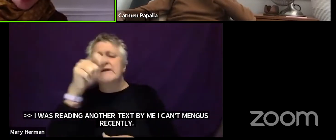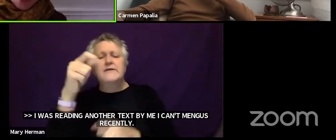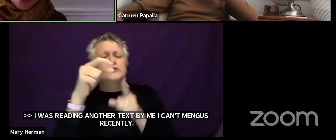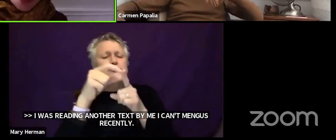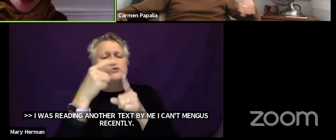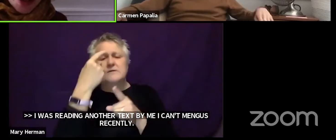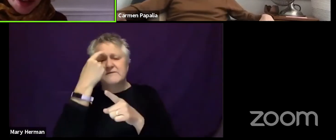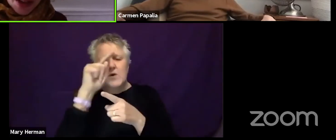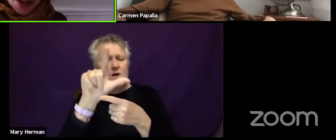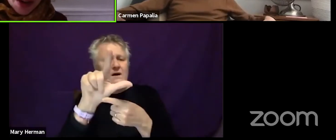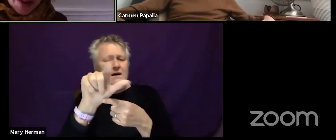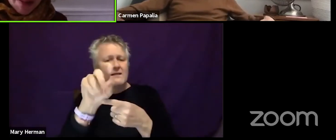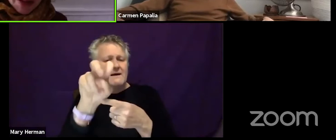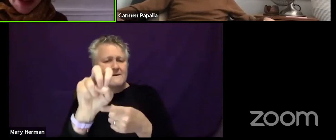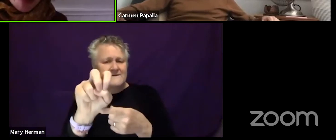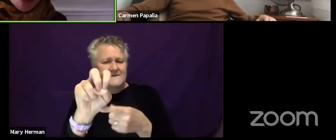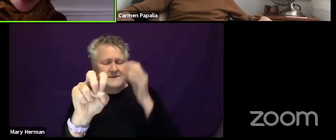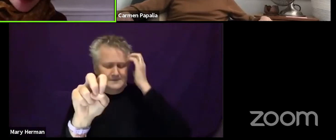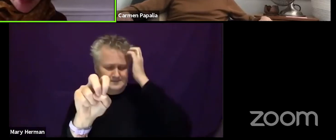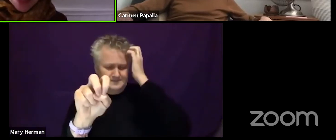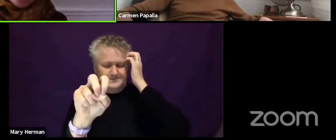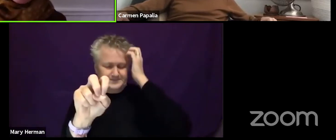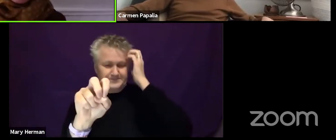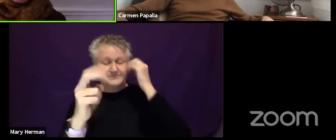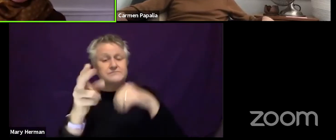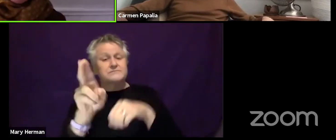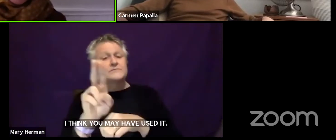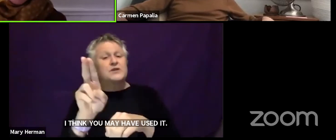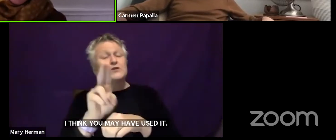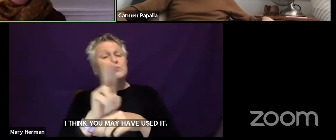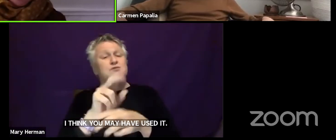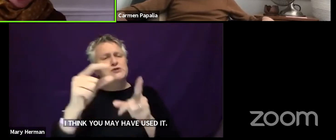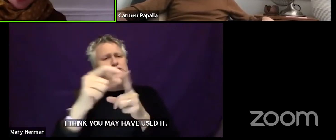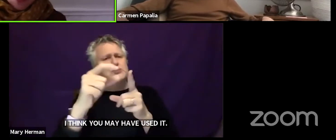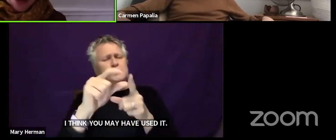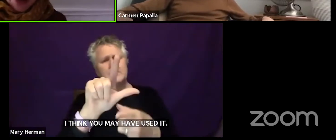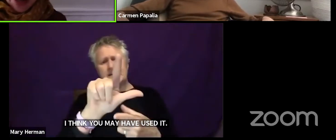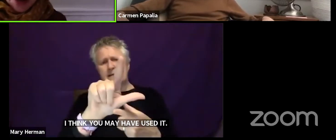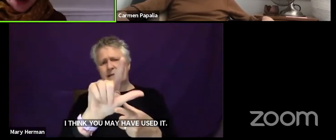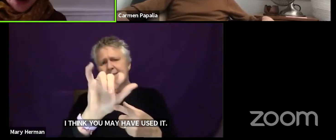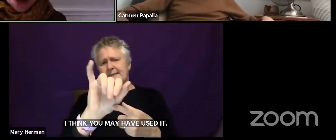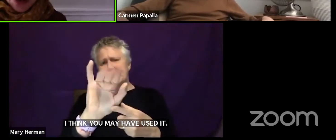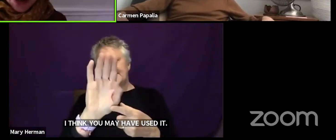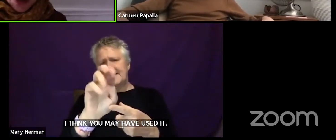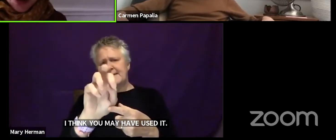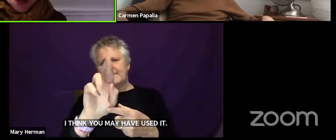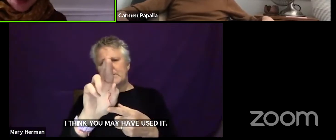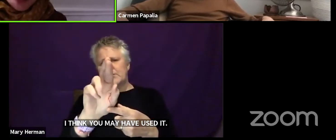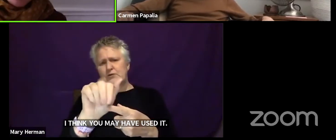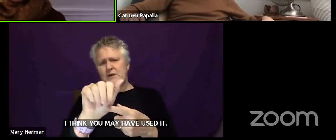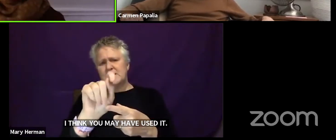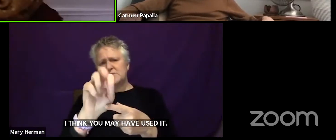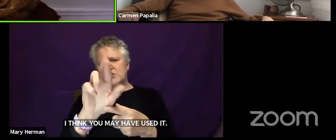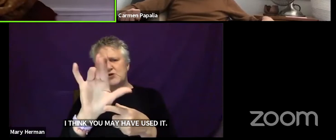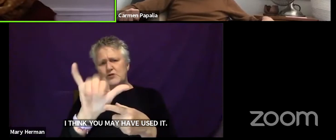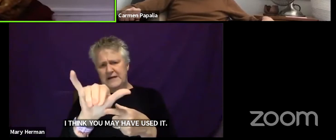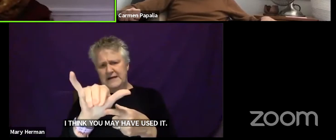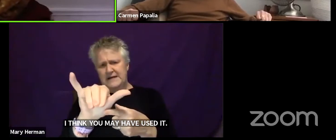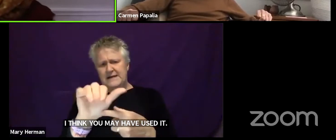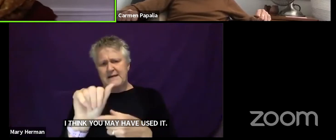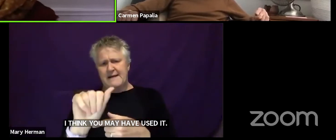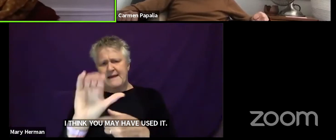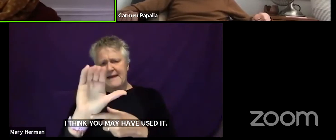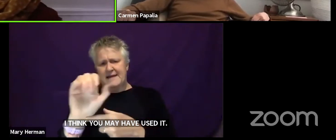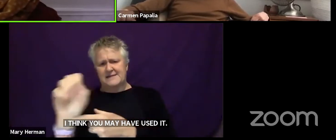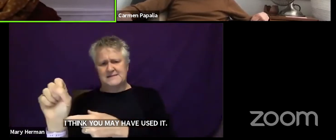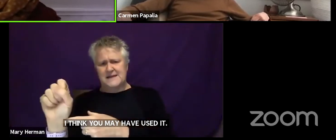in it, she uses the term liberatory access, and she talks about how she doesn't want a seat at the